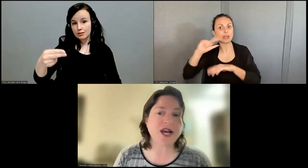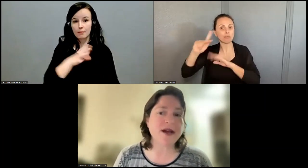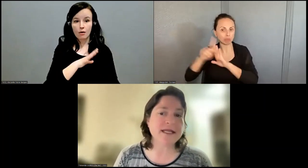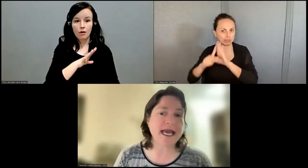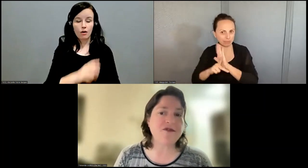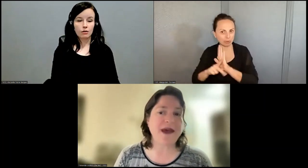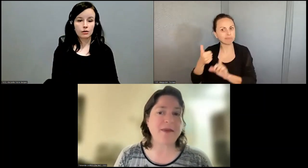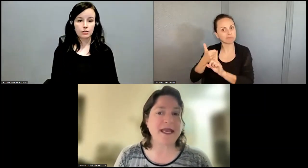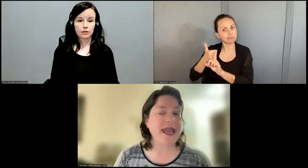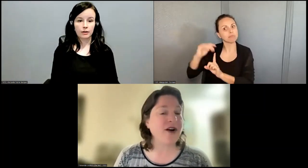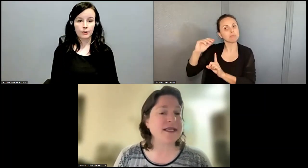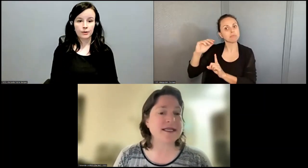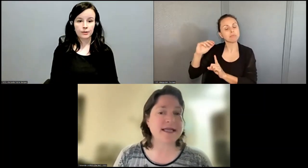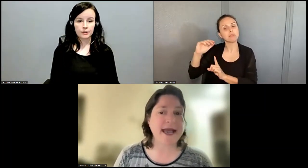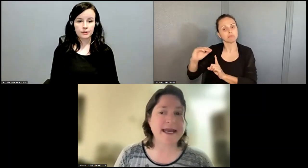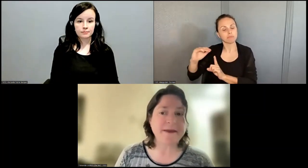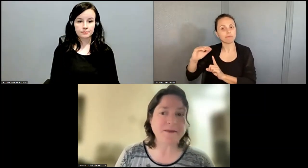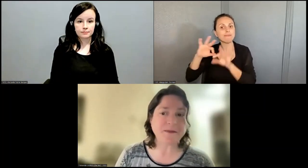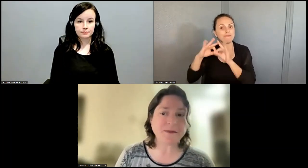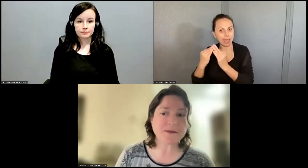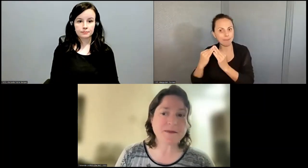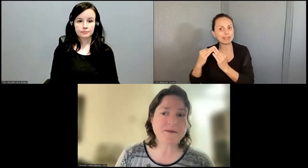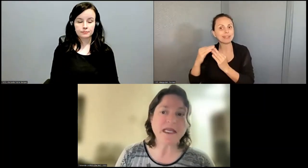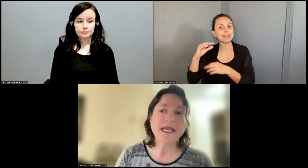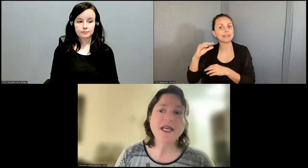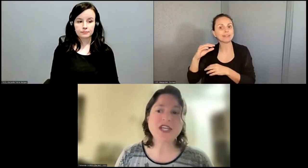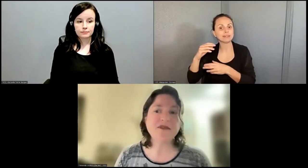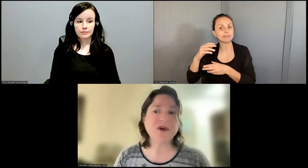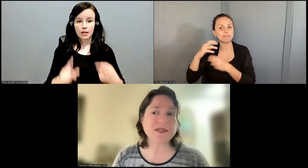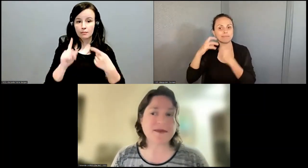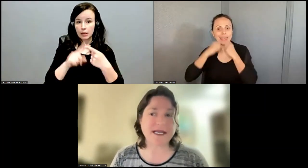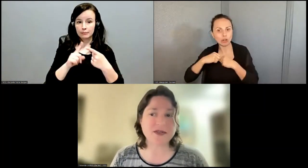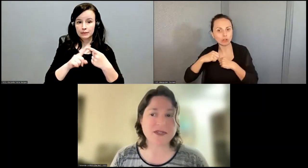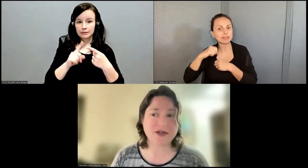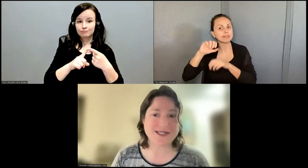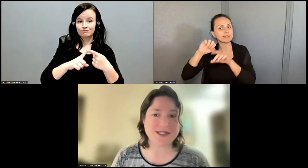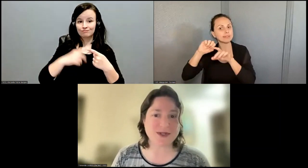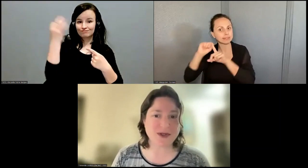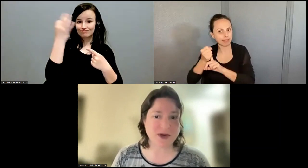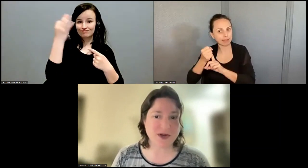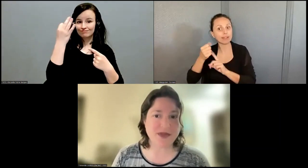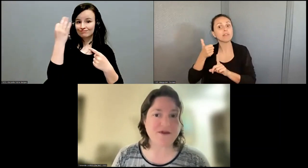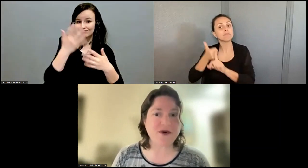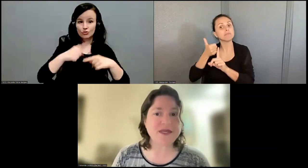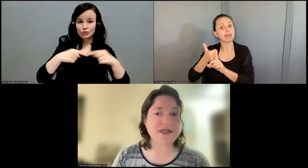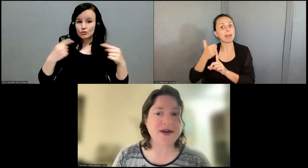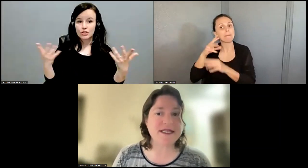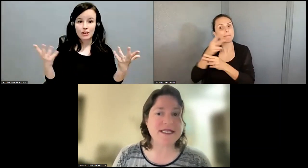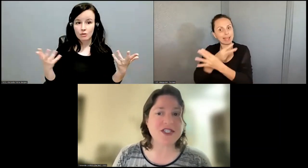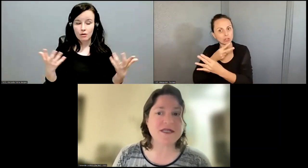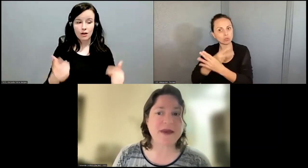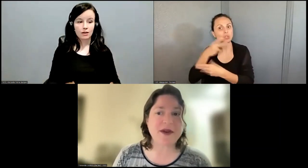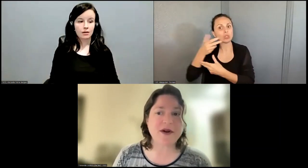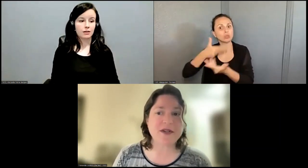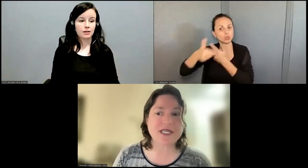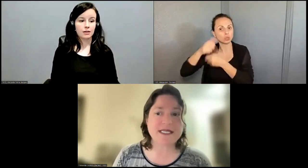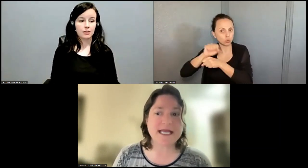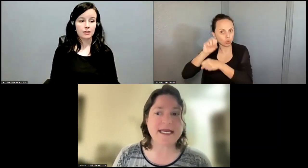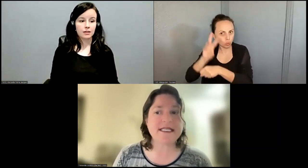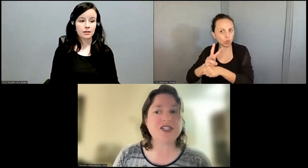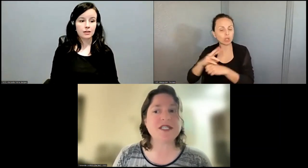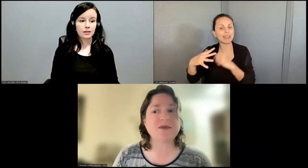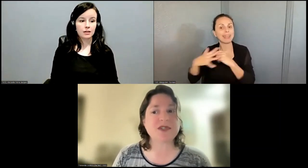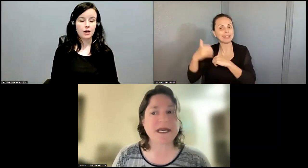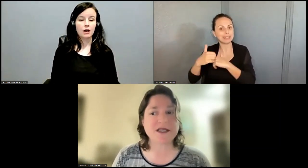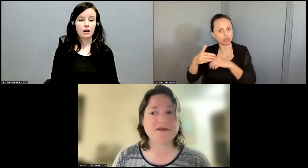Nations Child and Family Caring Society. Jennifer holds a master's degree in social work with a focus on Indigenous methodologies